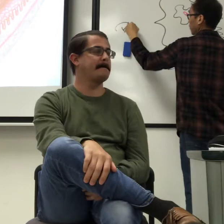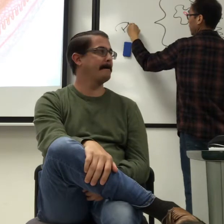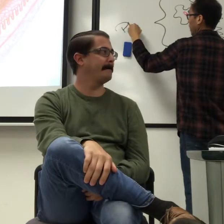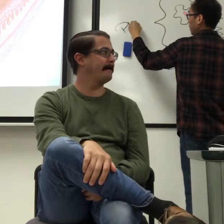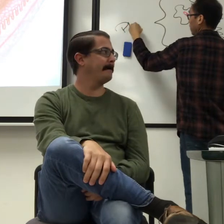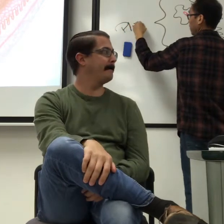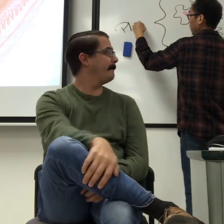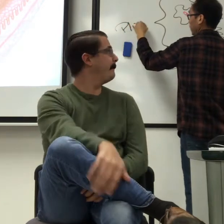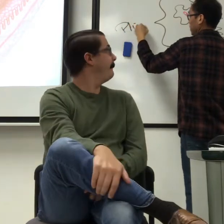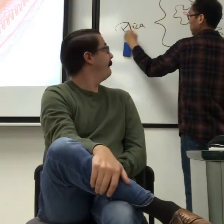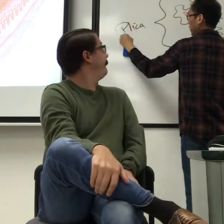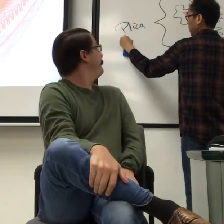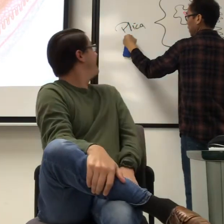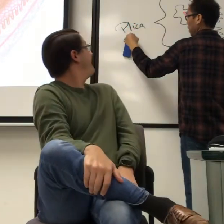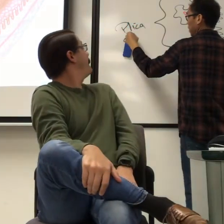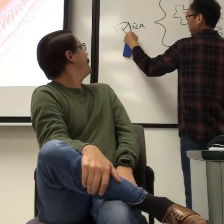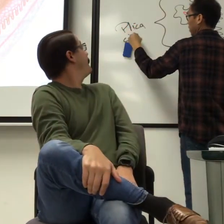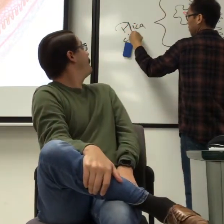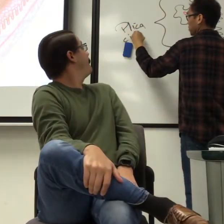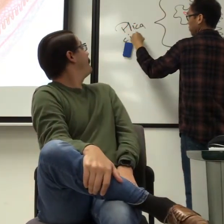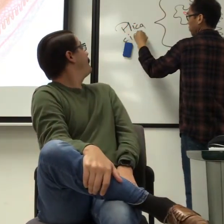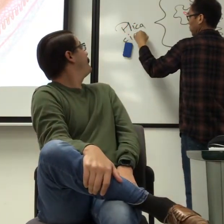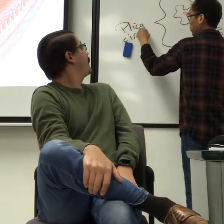The full name is plica